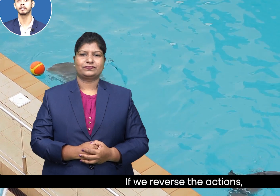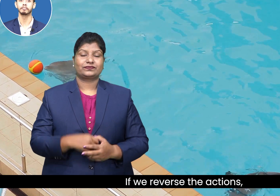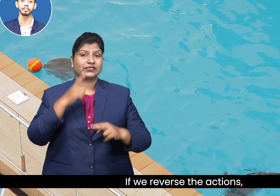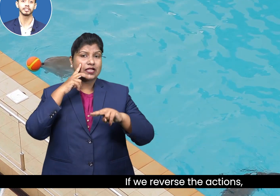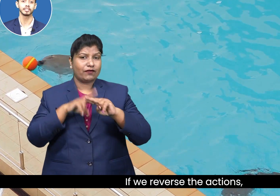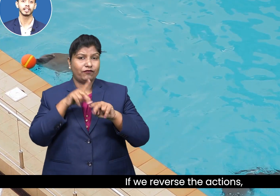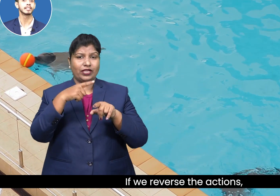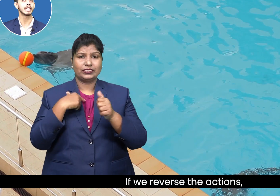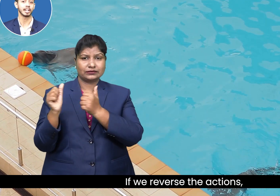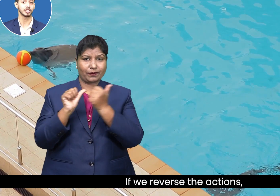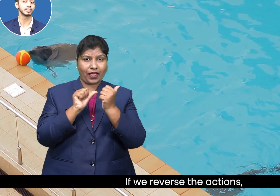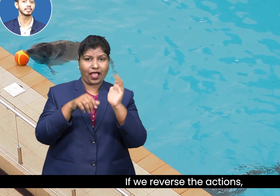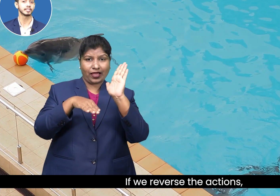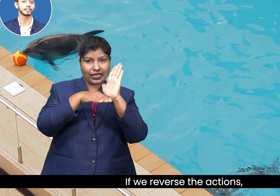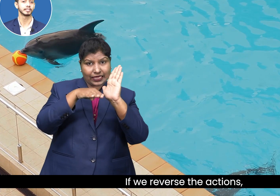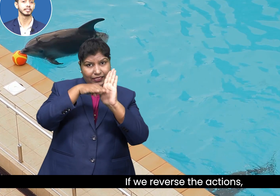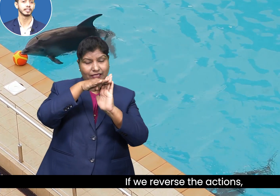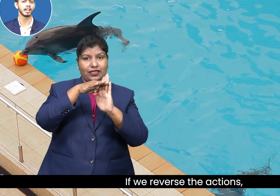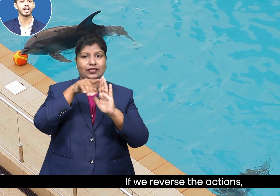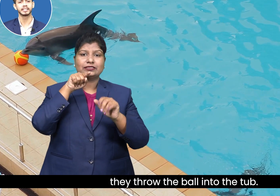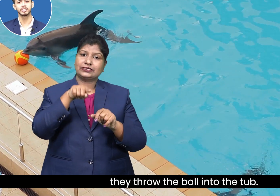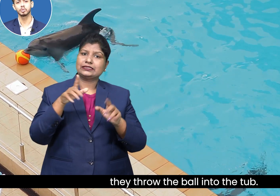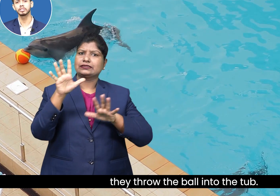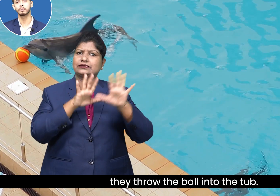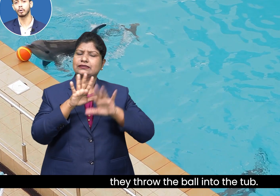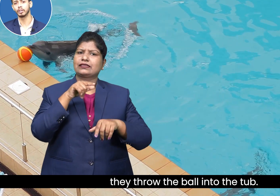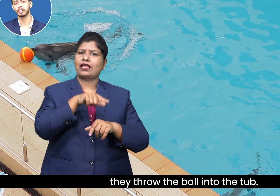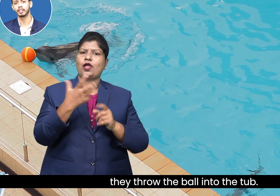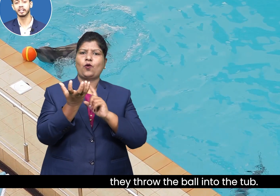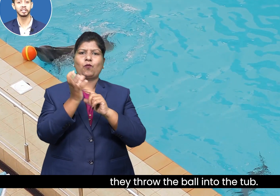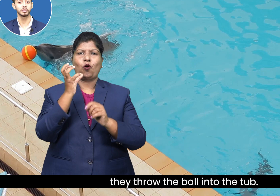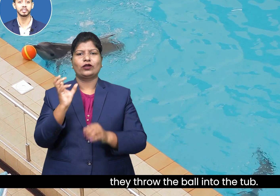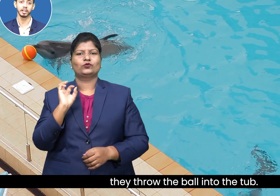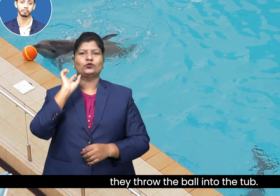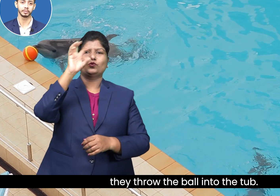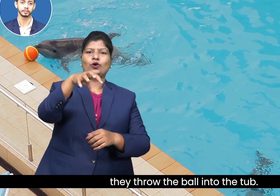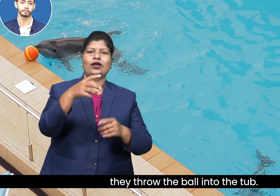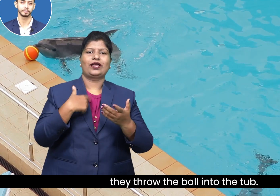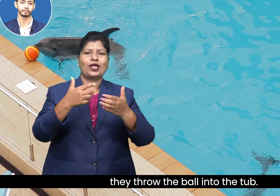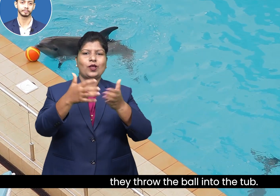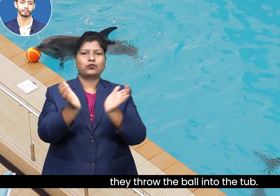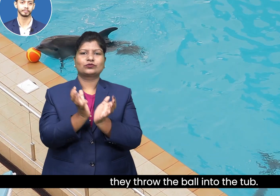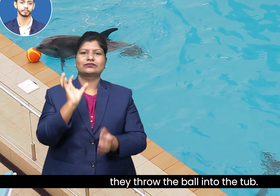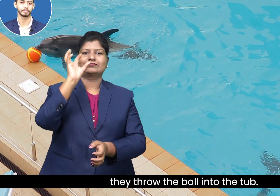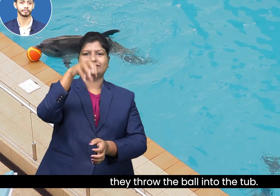if we reverse the actions, they throw the ball into the tub.